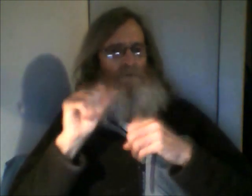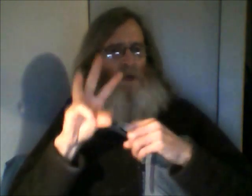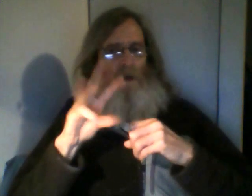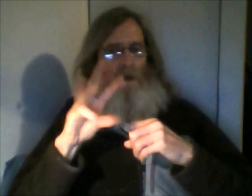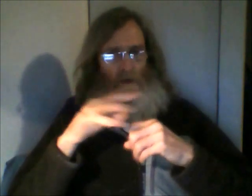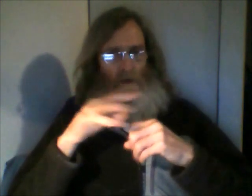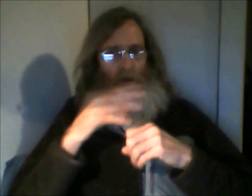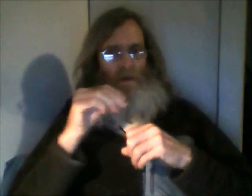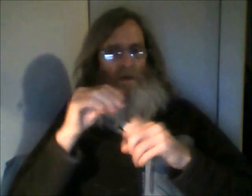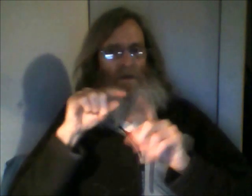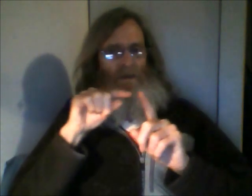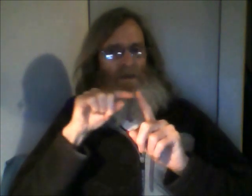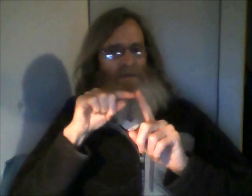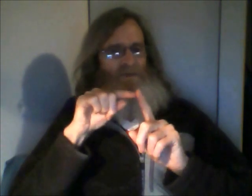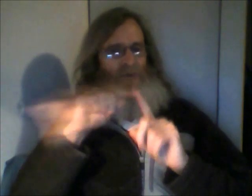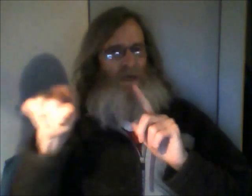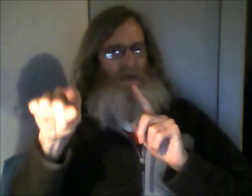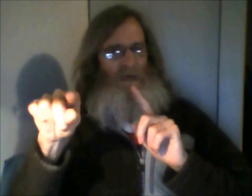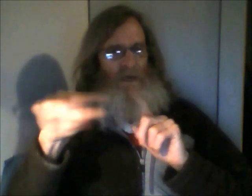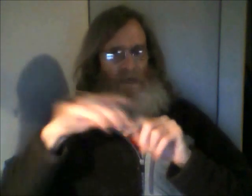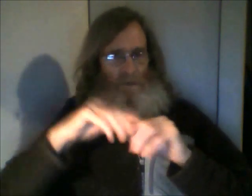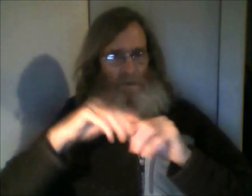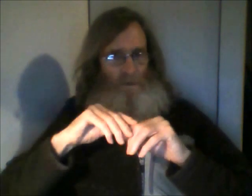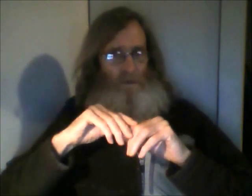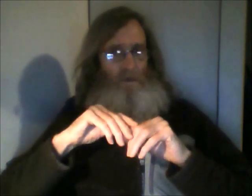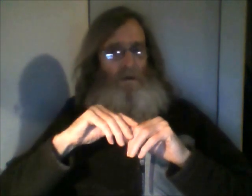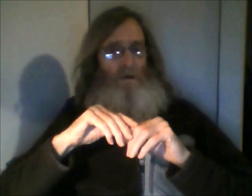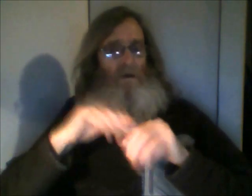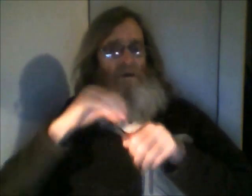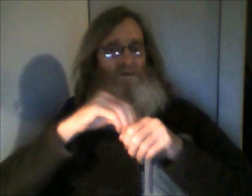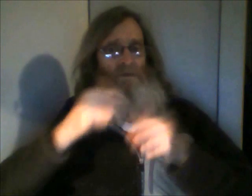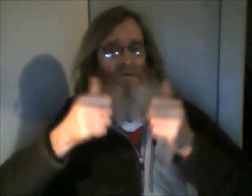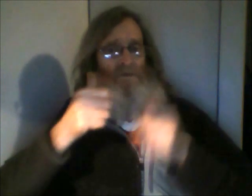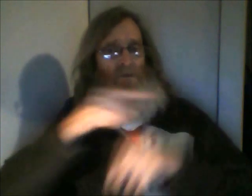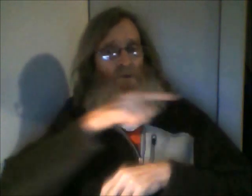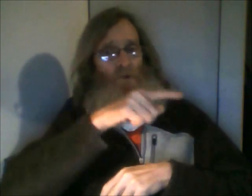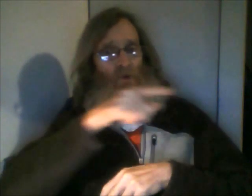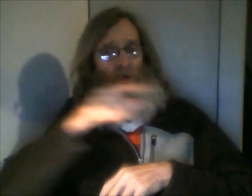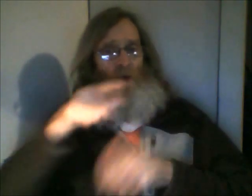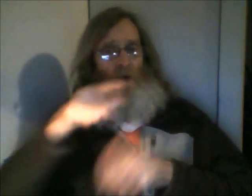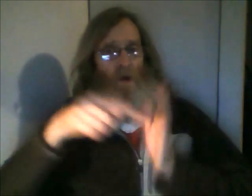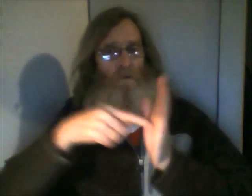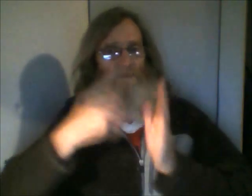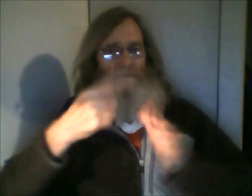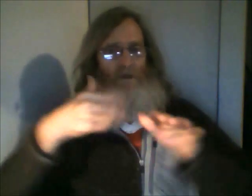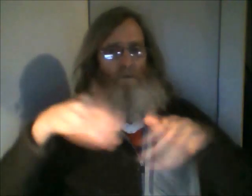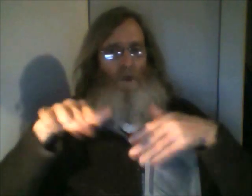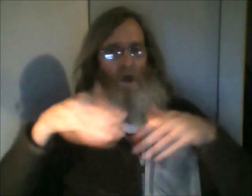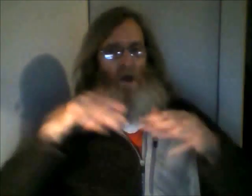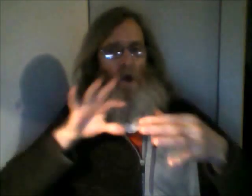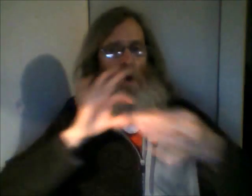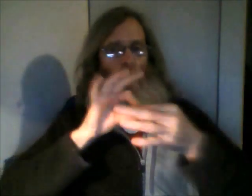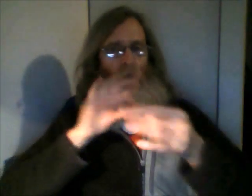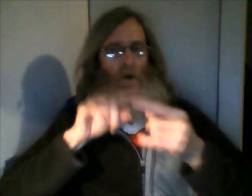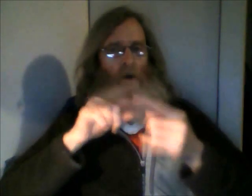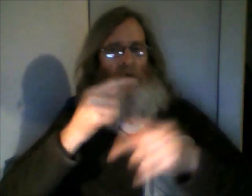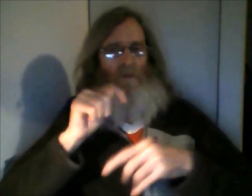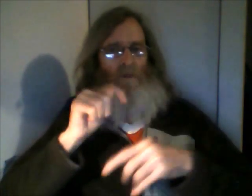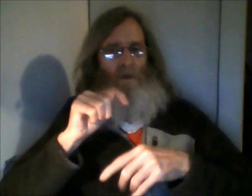any release agent residue. Then they machine the part to exact specifications for a precision fit with its